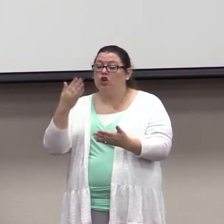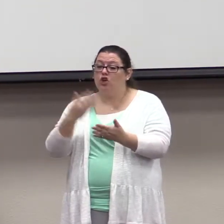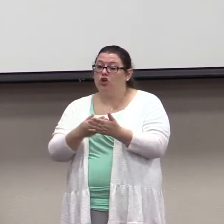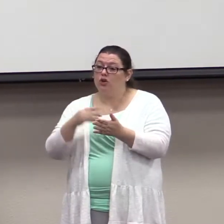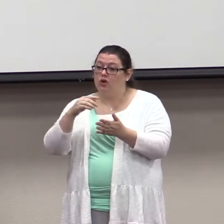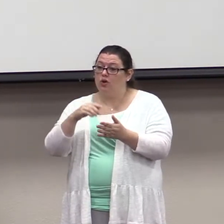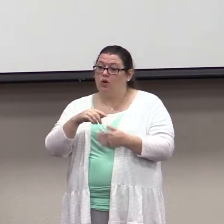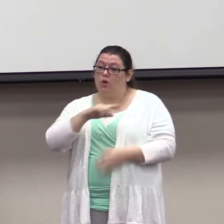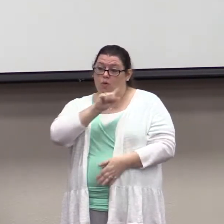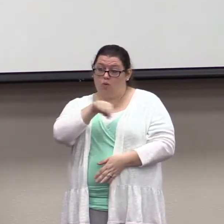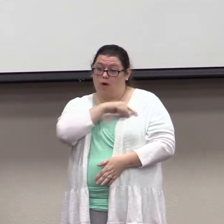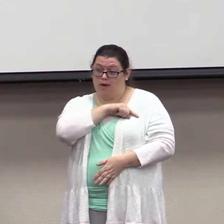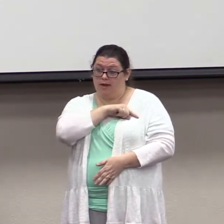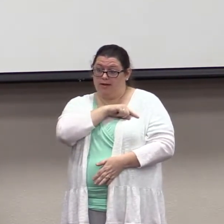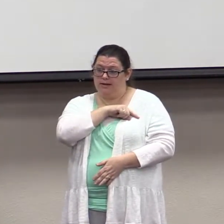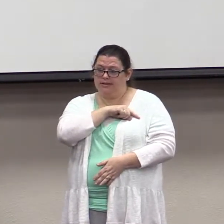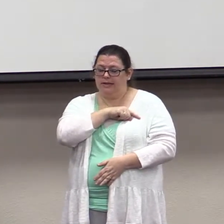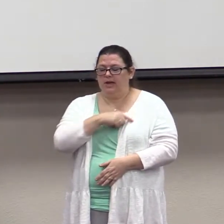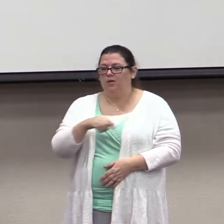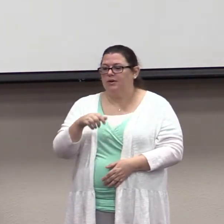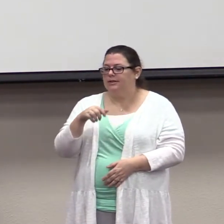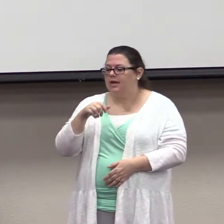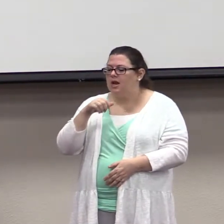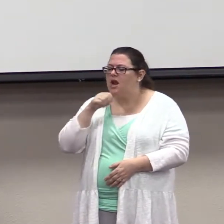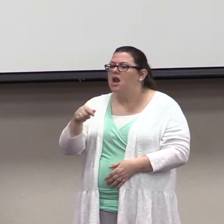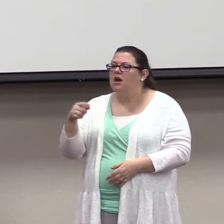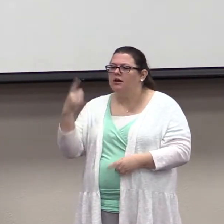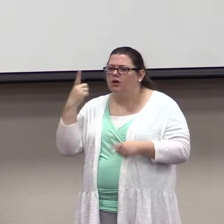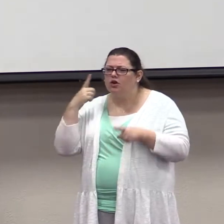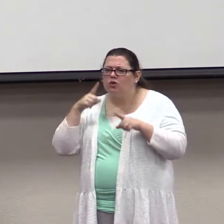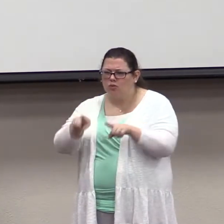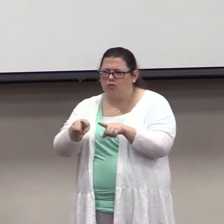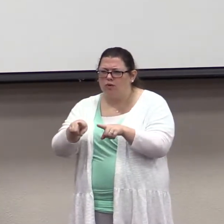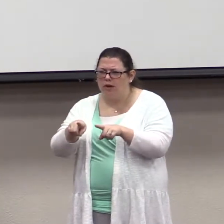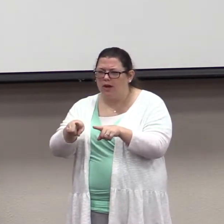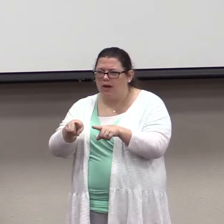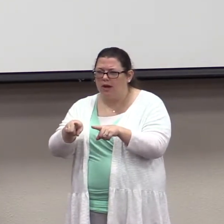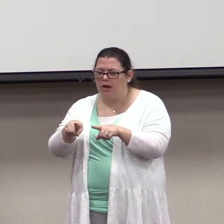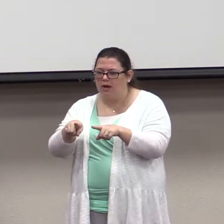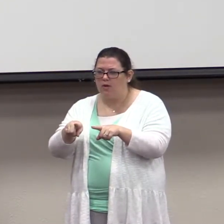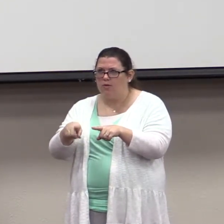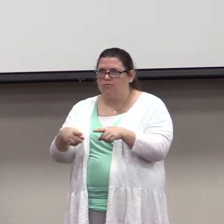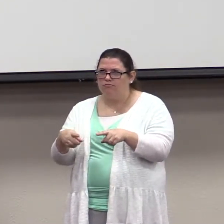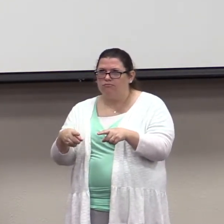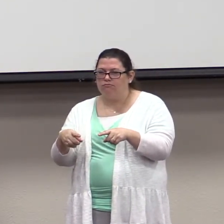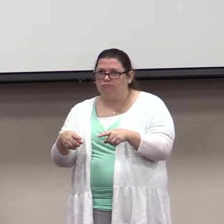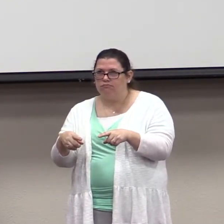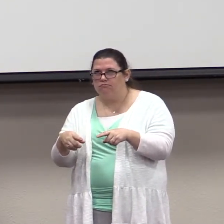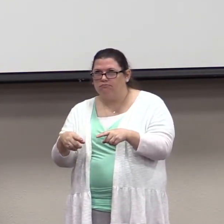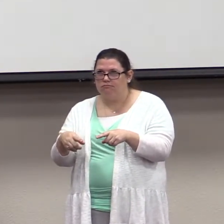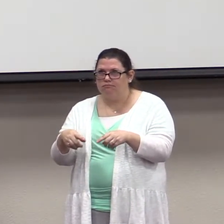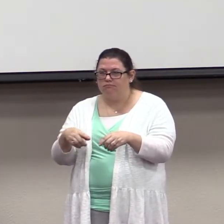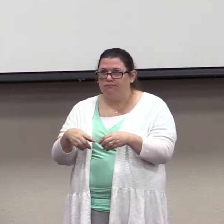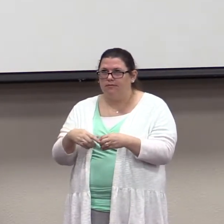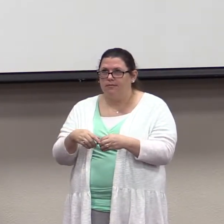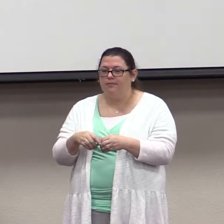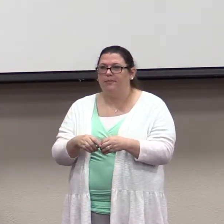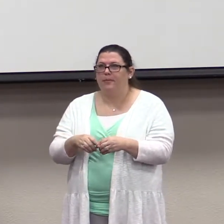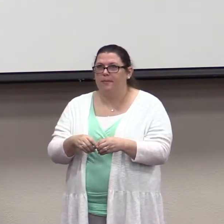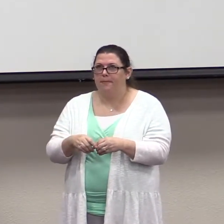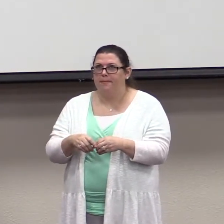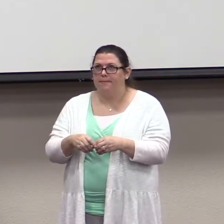God. People will always try to bend the rules, to push the envelope, and to see what they can get away